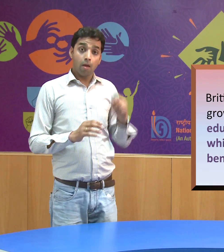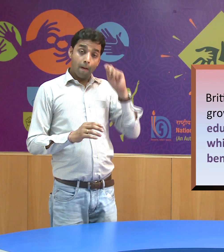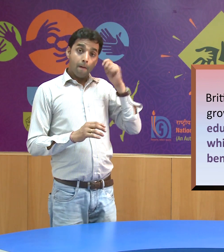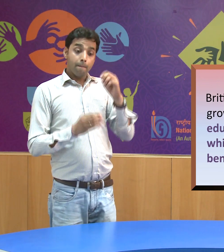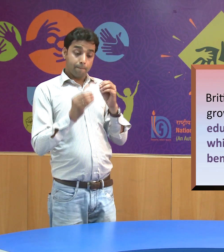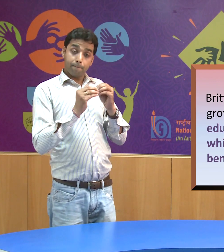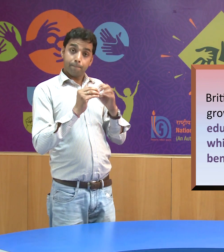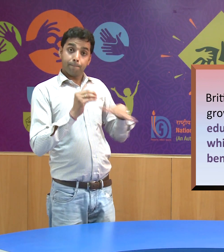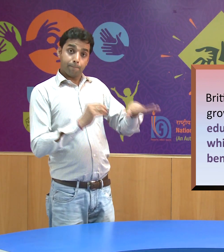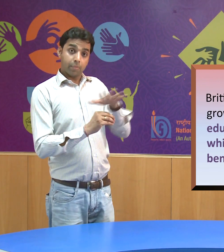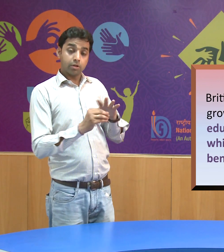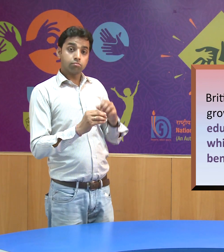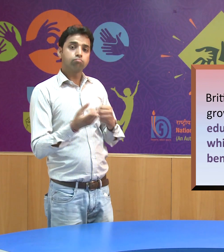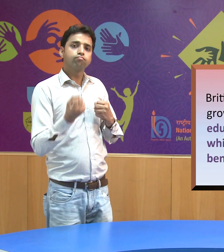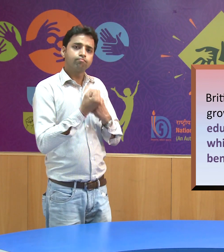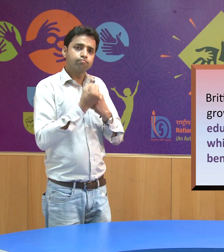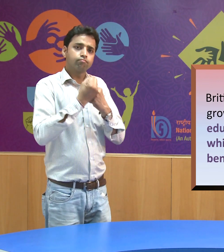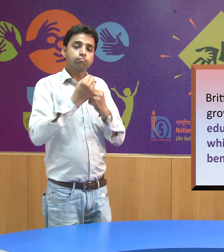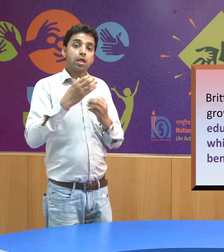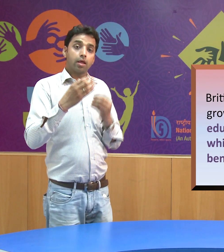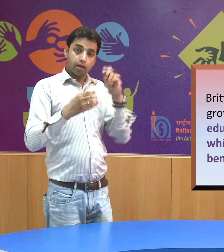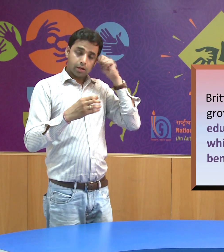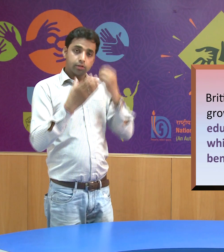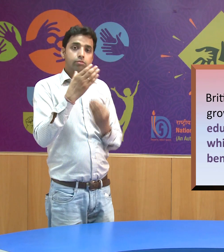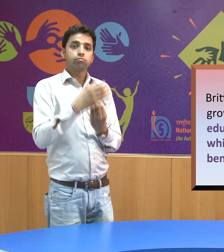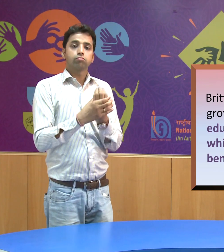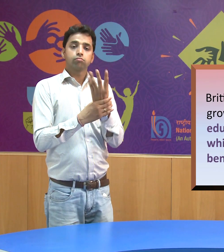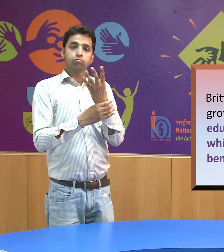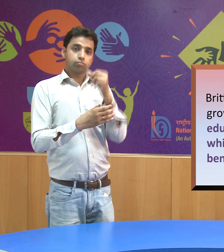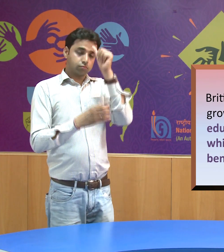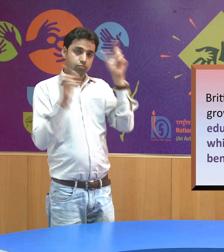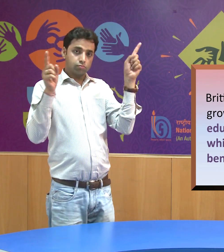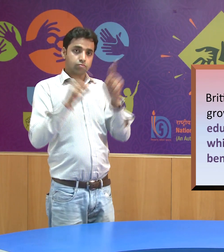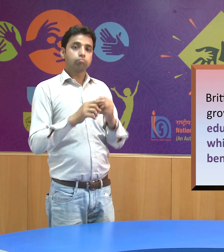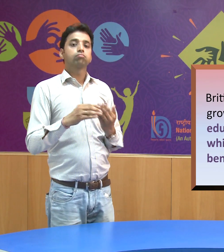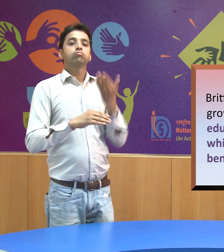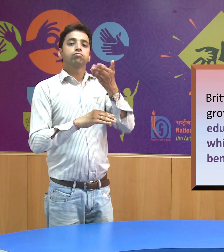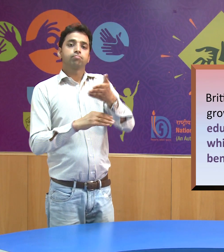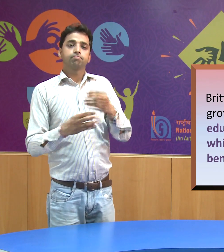promoted the growth of English education in the country for their gain,